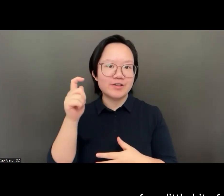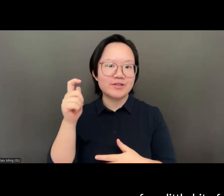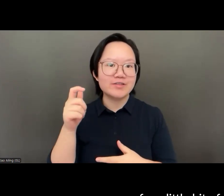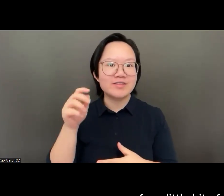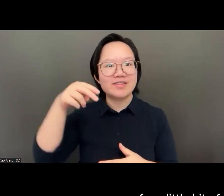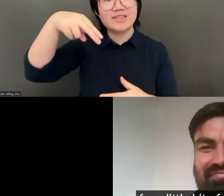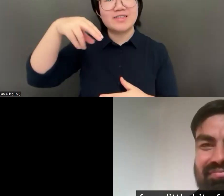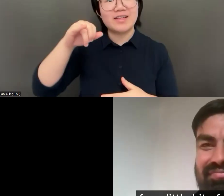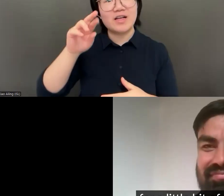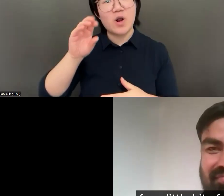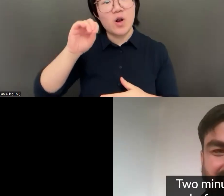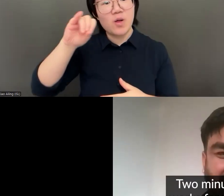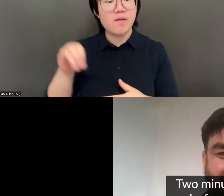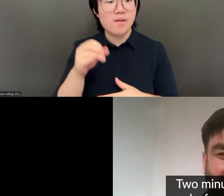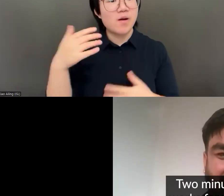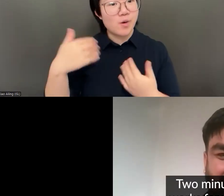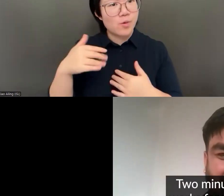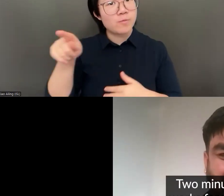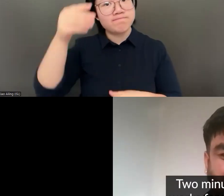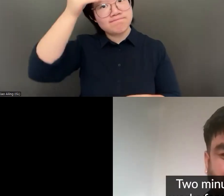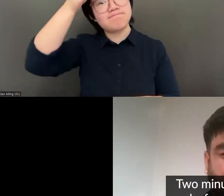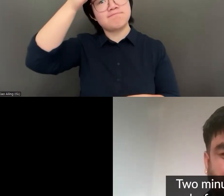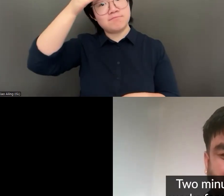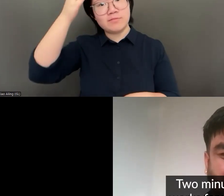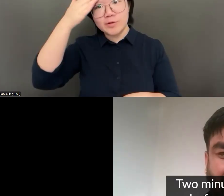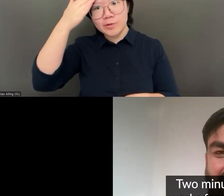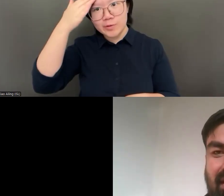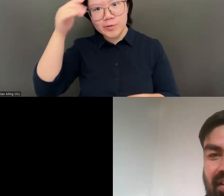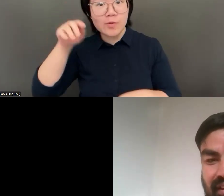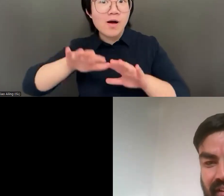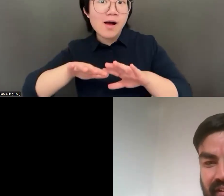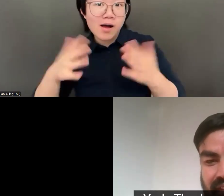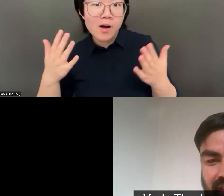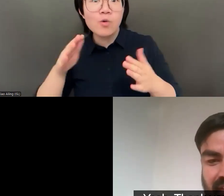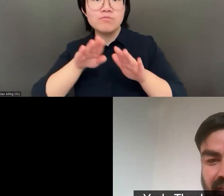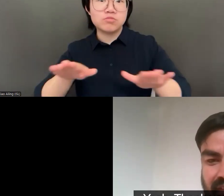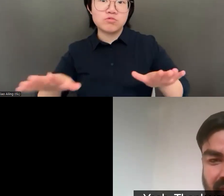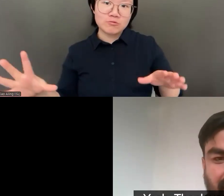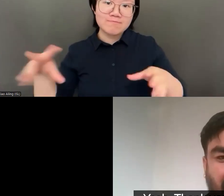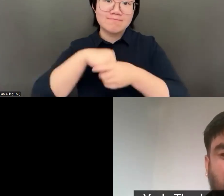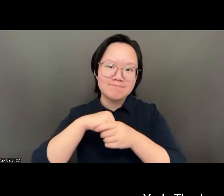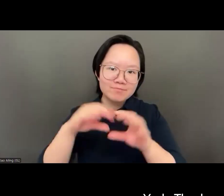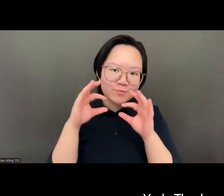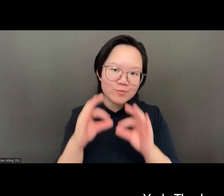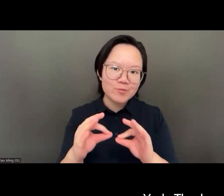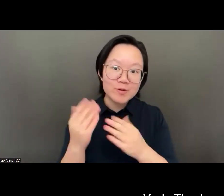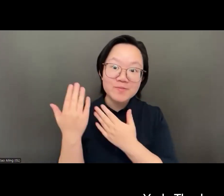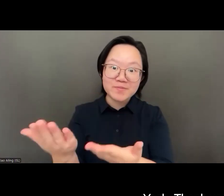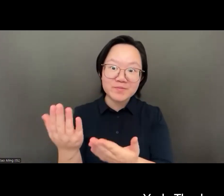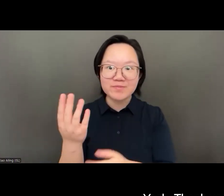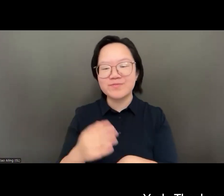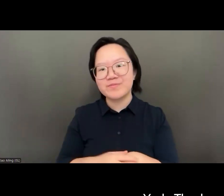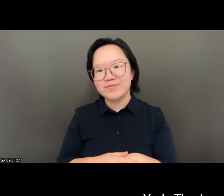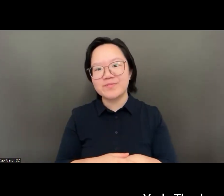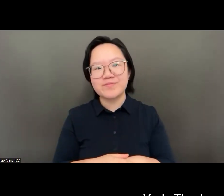back for a little bit of elaboration. Neeraj, 2 minutes if that works for you. Thanks. Yeah, thank you very